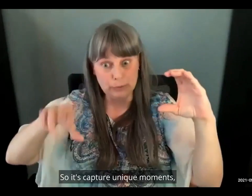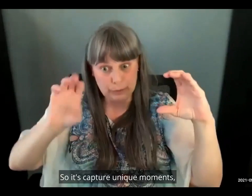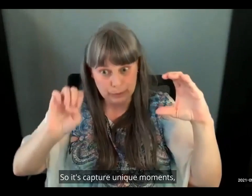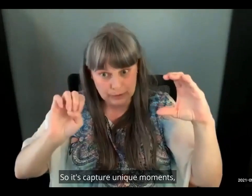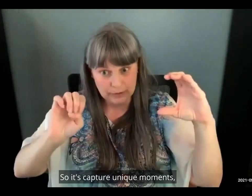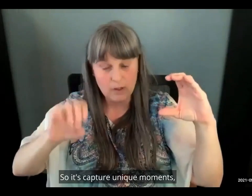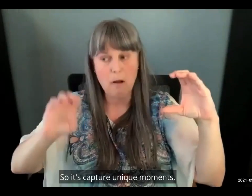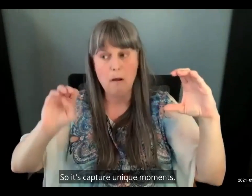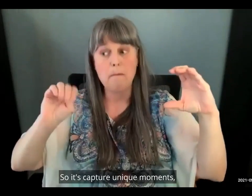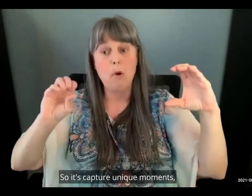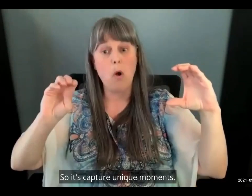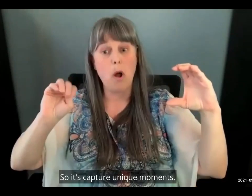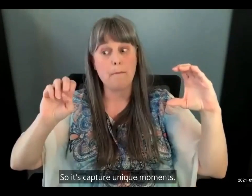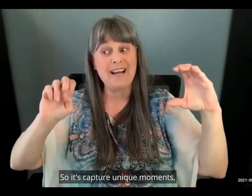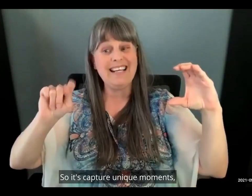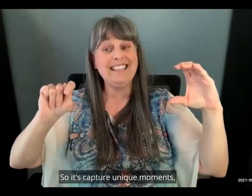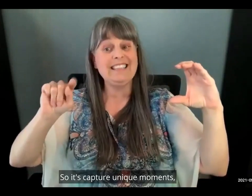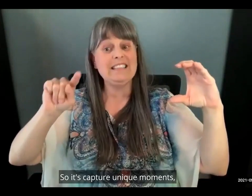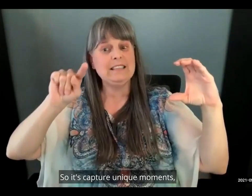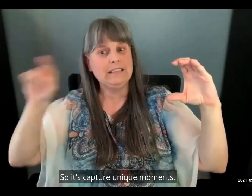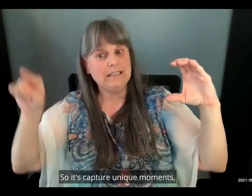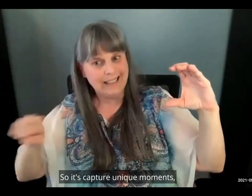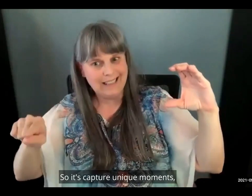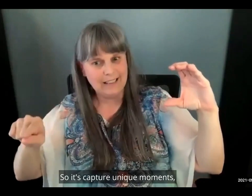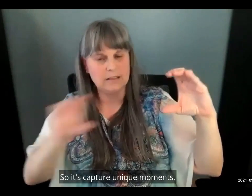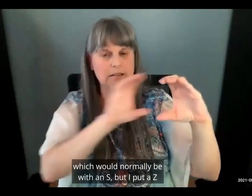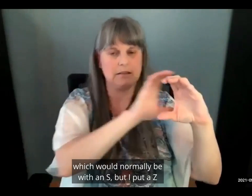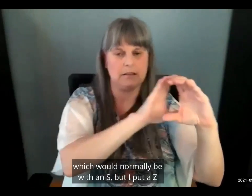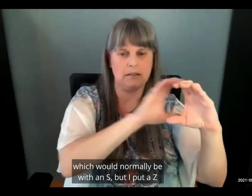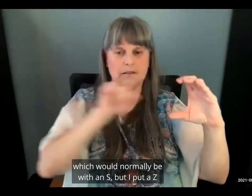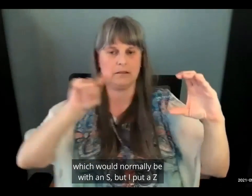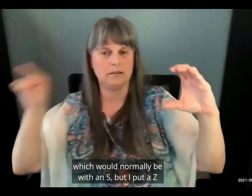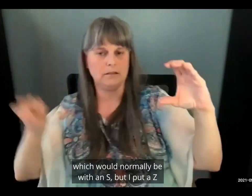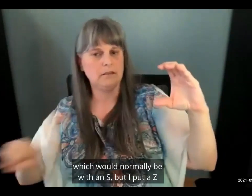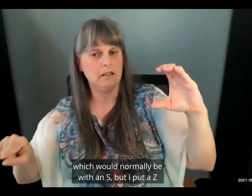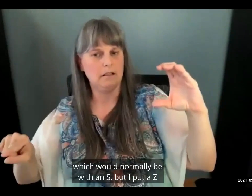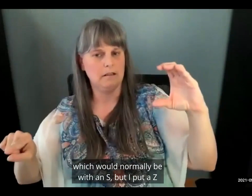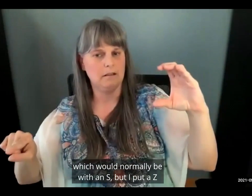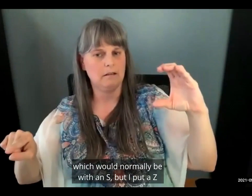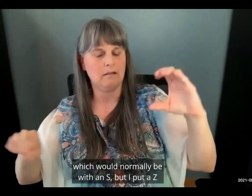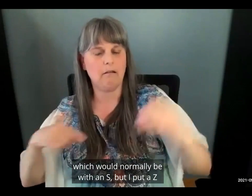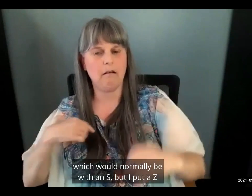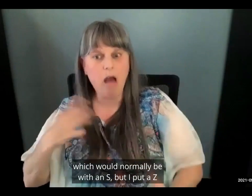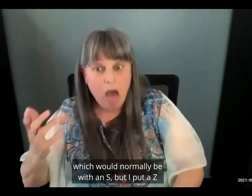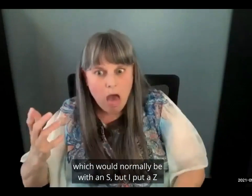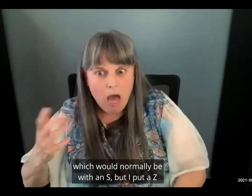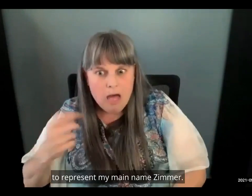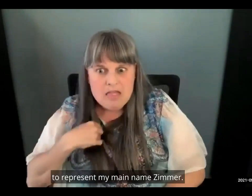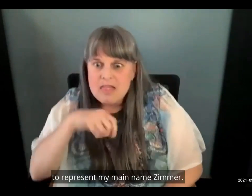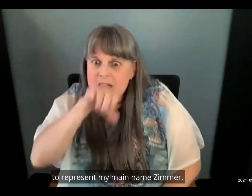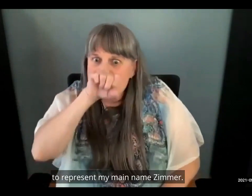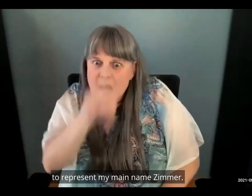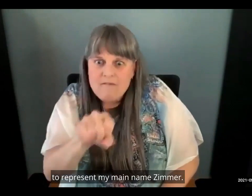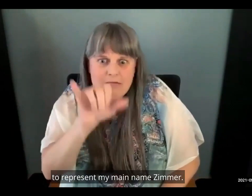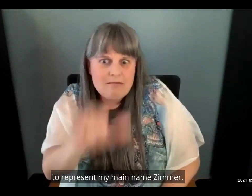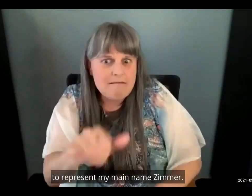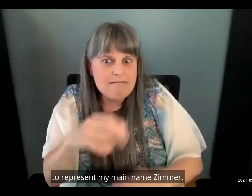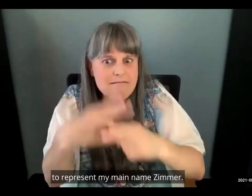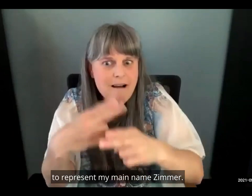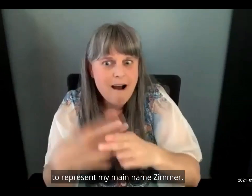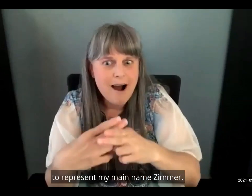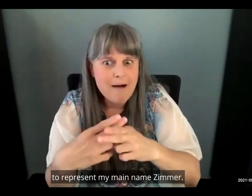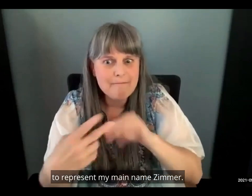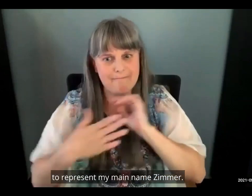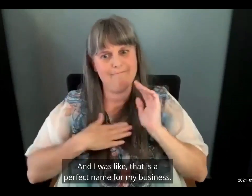So it's capture unique moments, which would normally be with an S, but I put a Z to represent my maiden